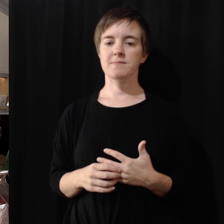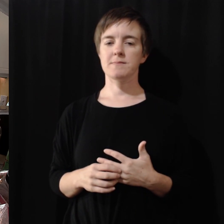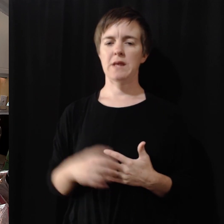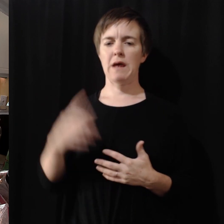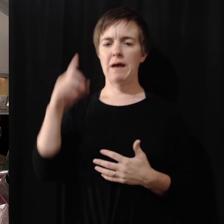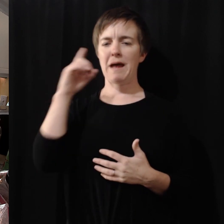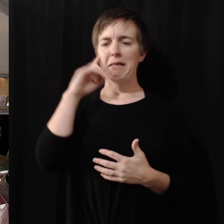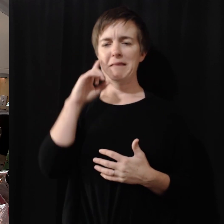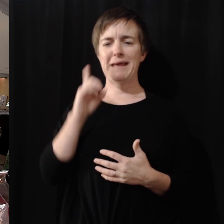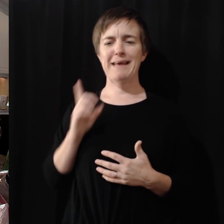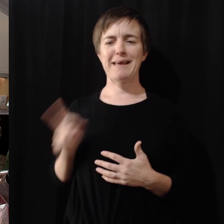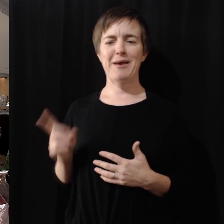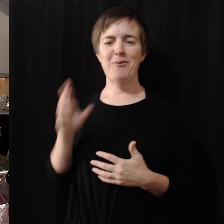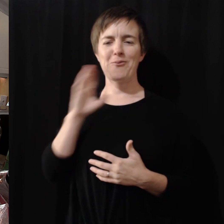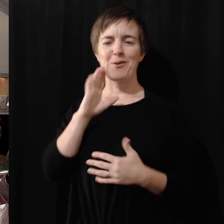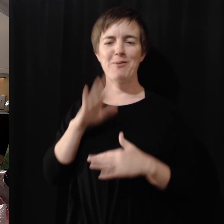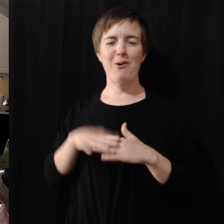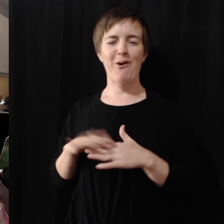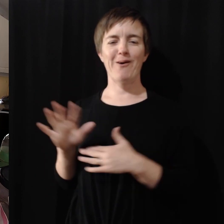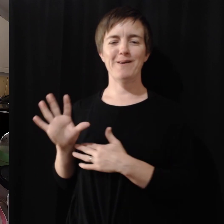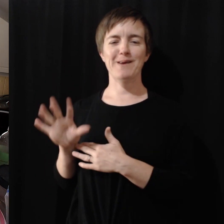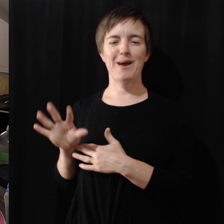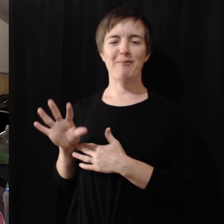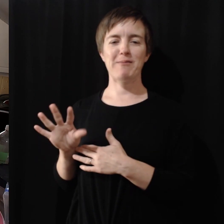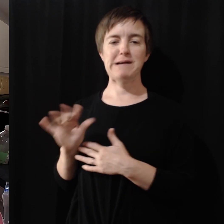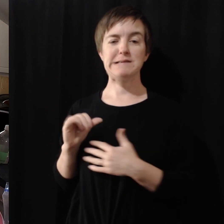I think you're going to be able to see him in that. Let me